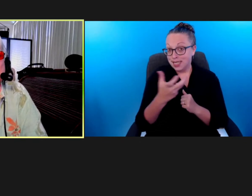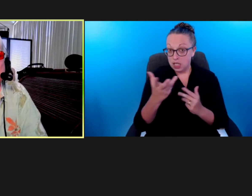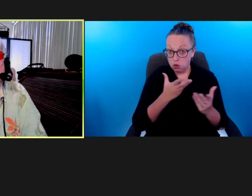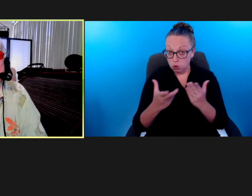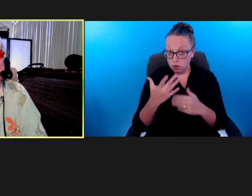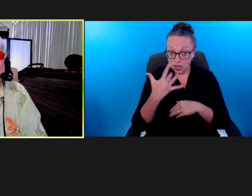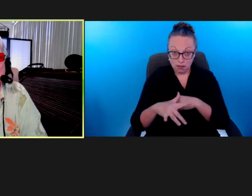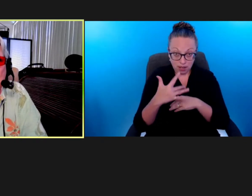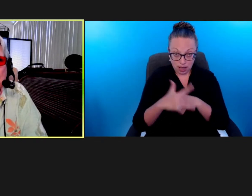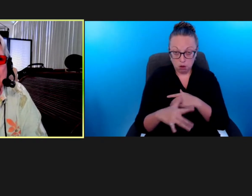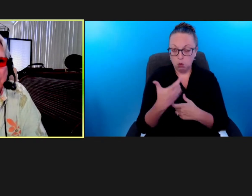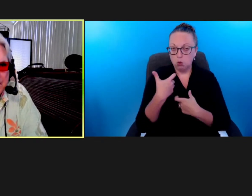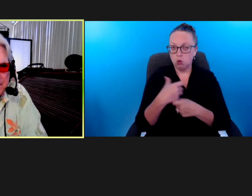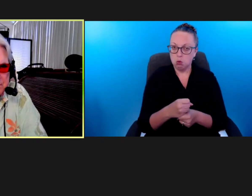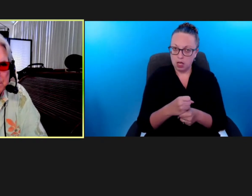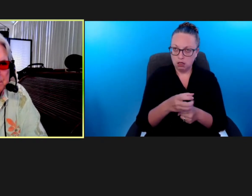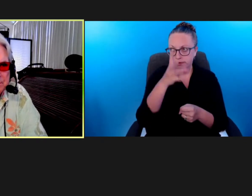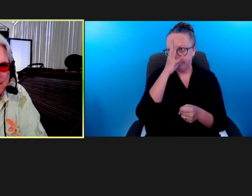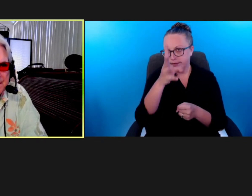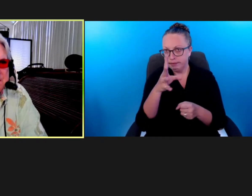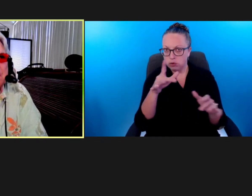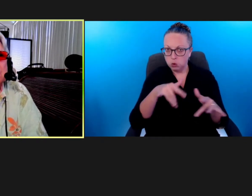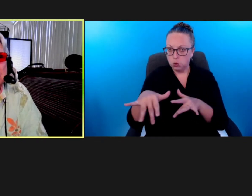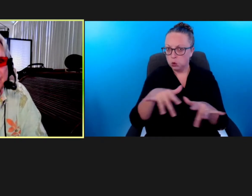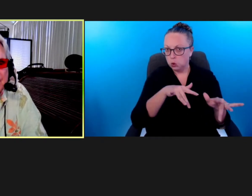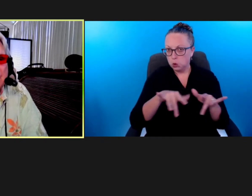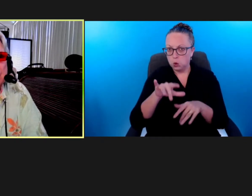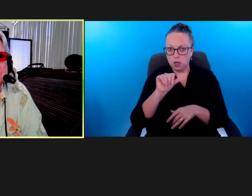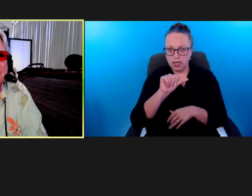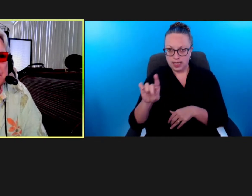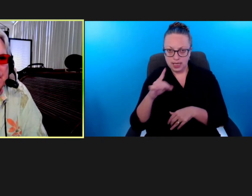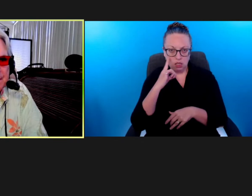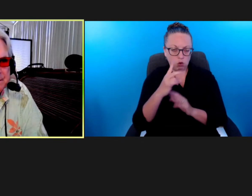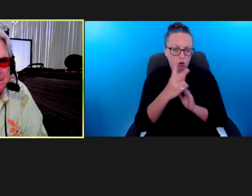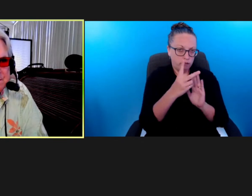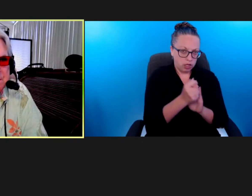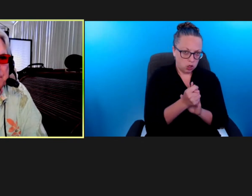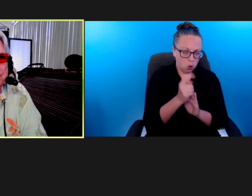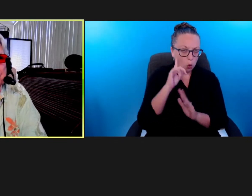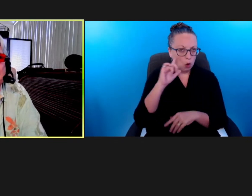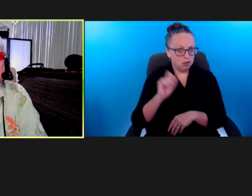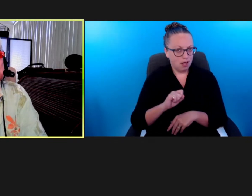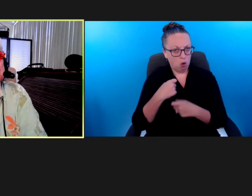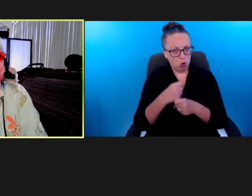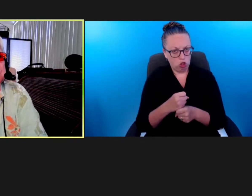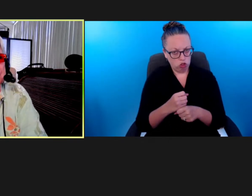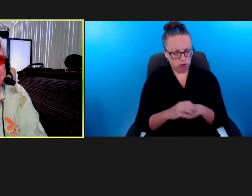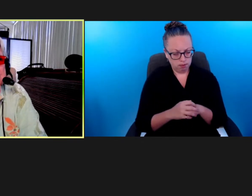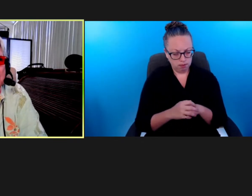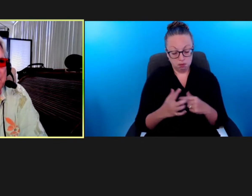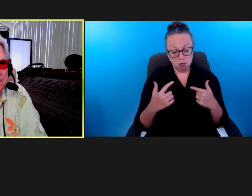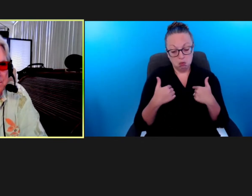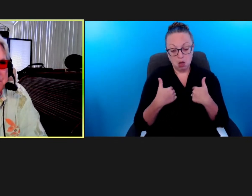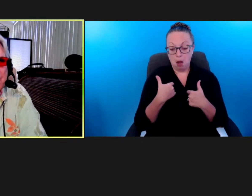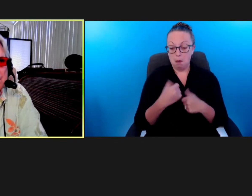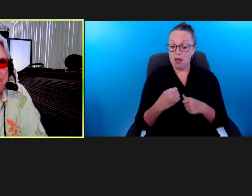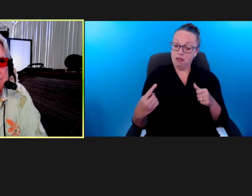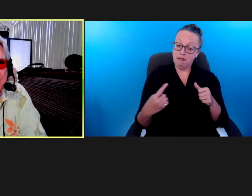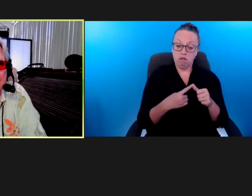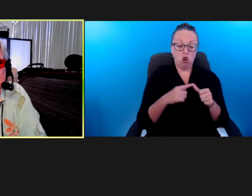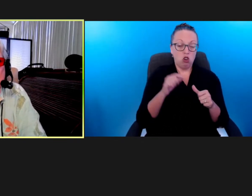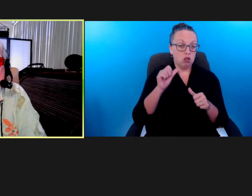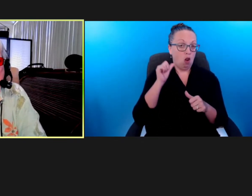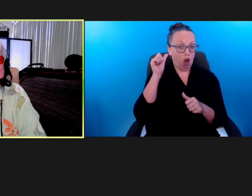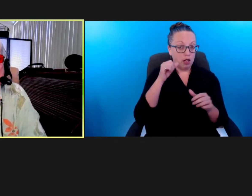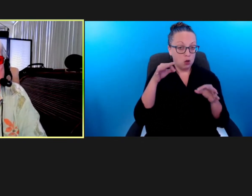to create and record audio description tracks for video or sound productions. I produced the first audio-described